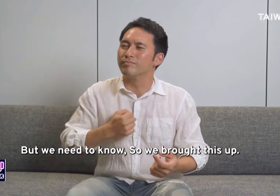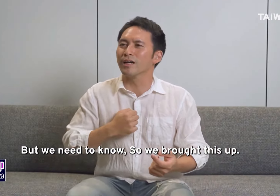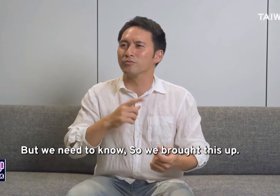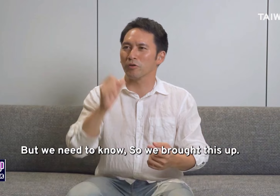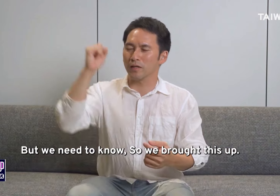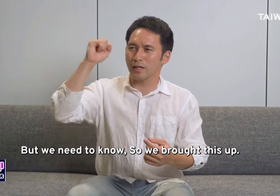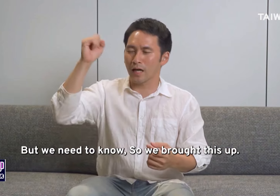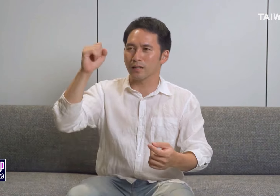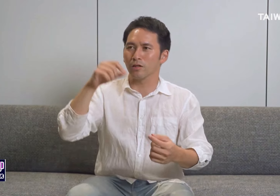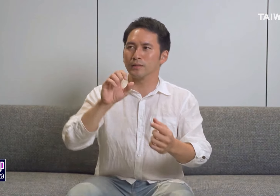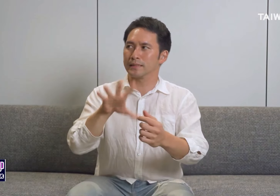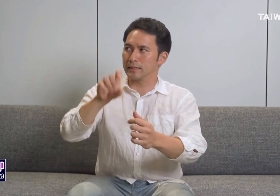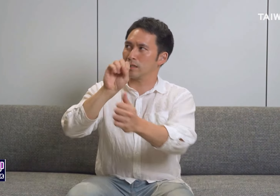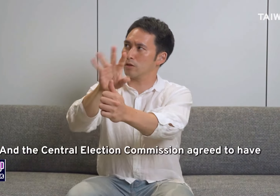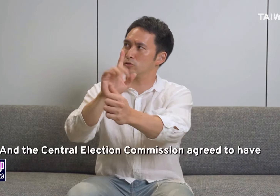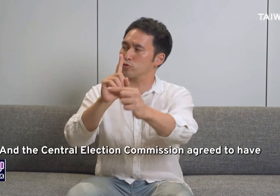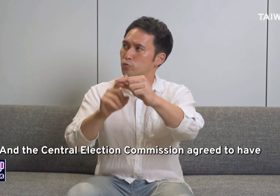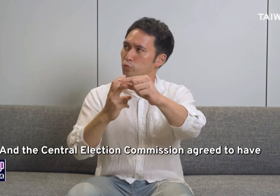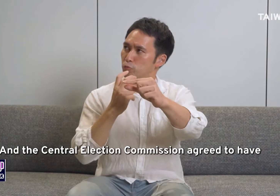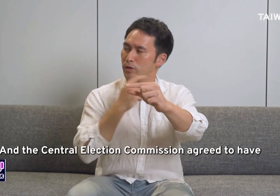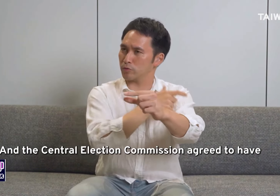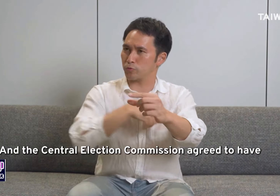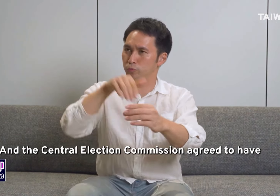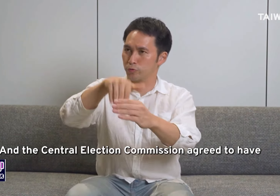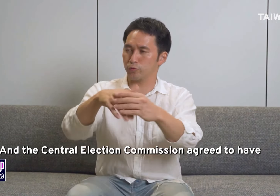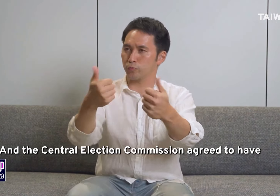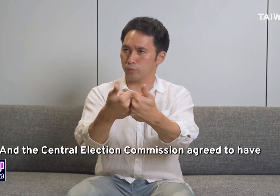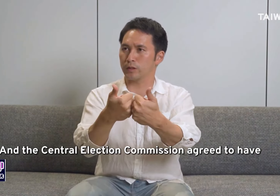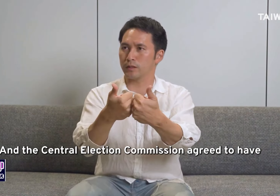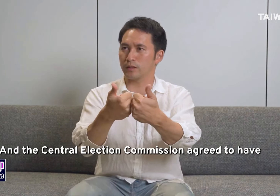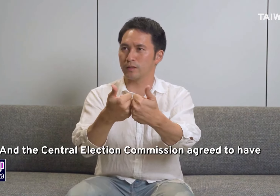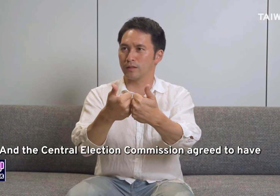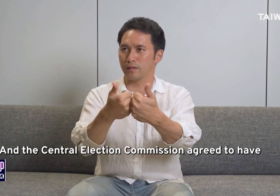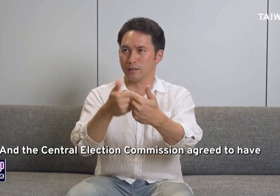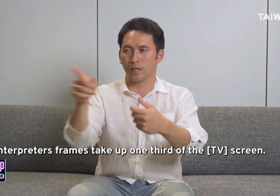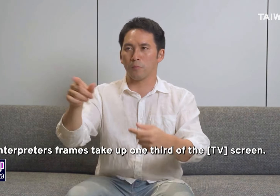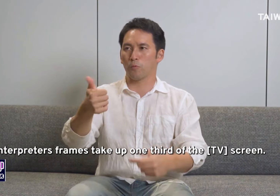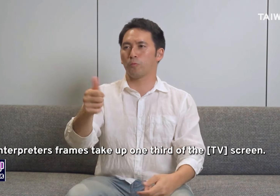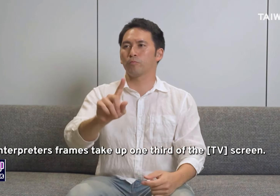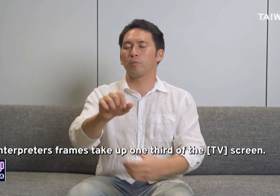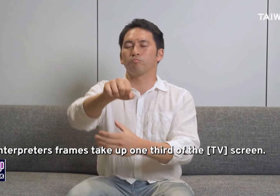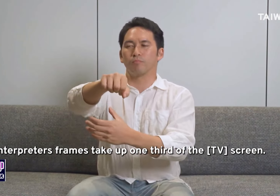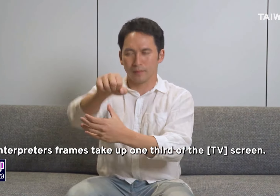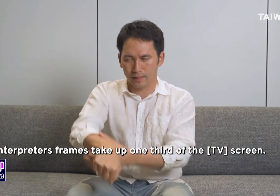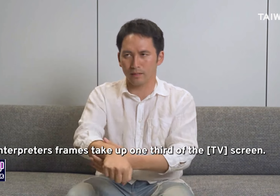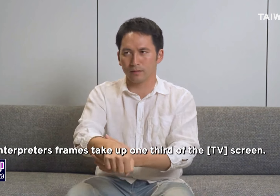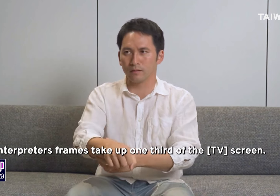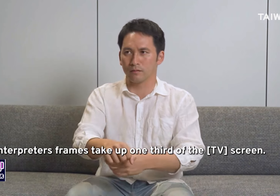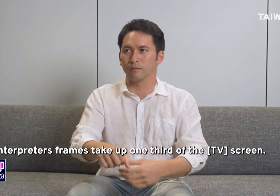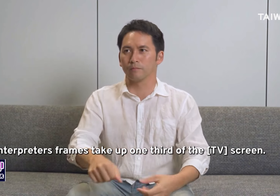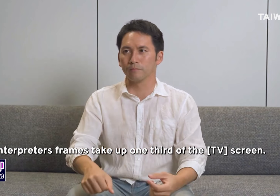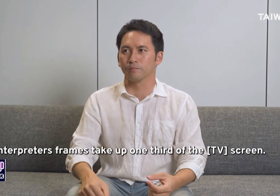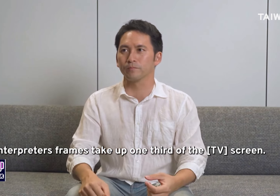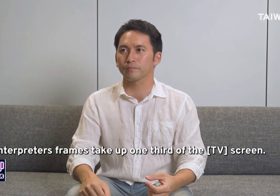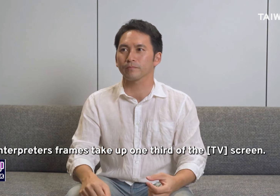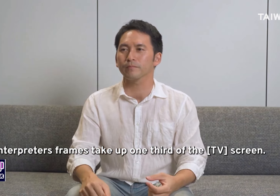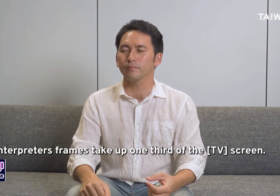up. And the Central Election Commission agreed to have interpreters' frames take up 1/3 of the TV